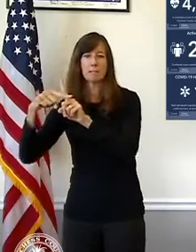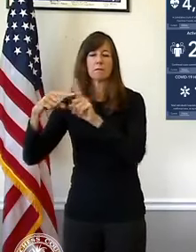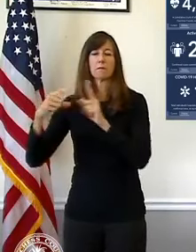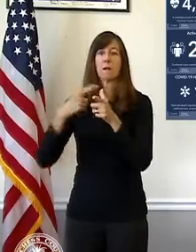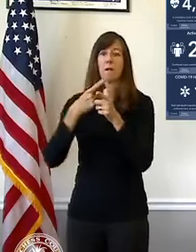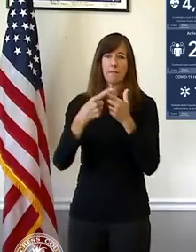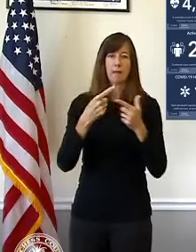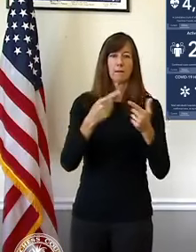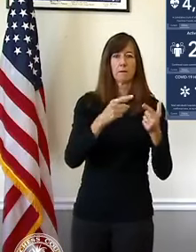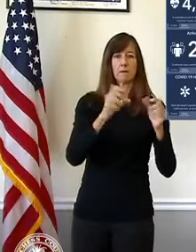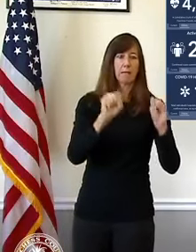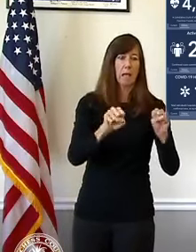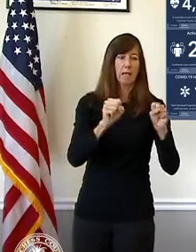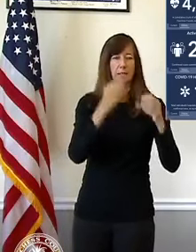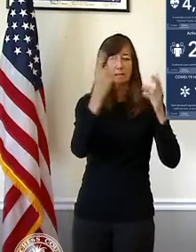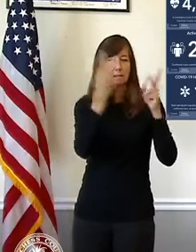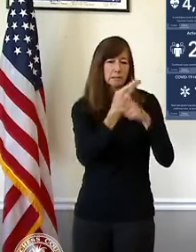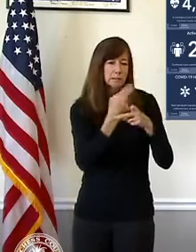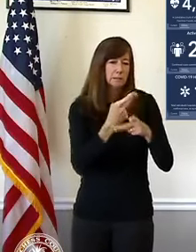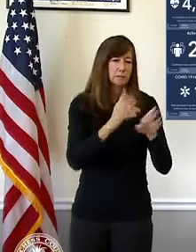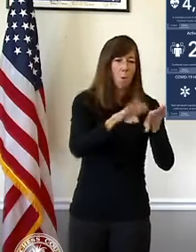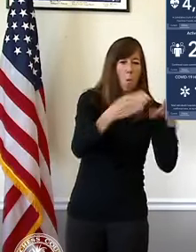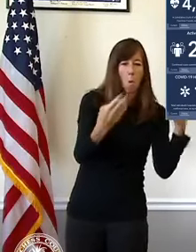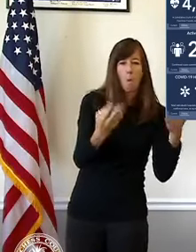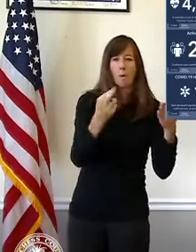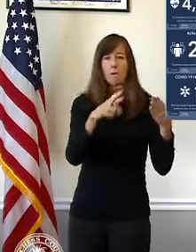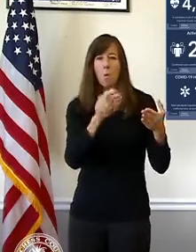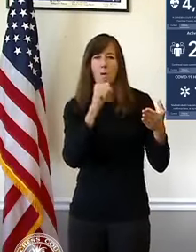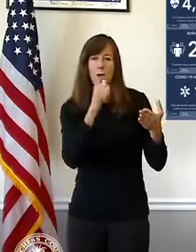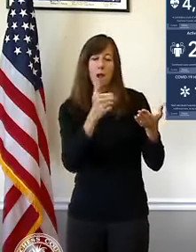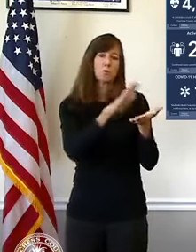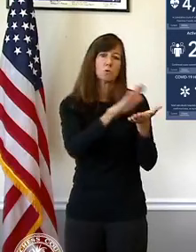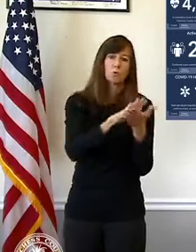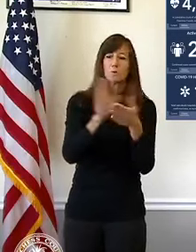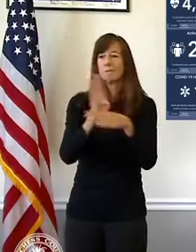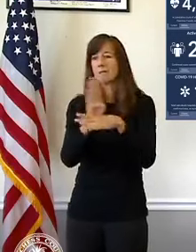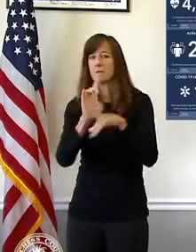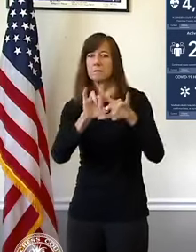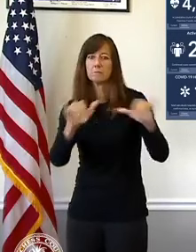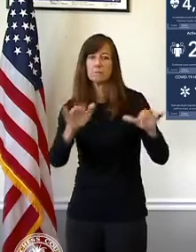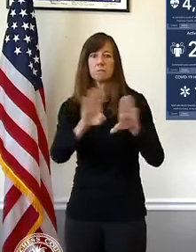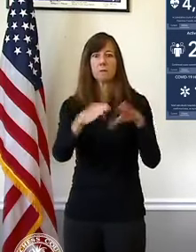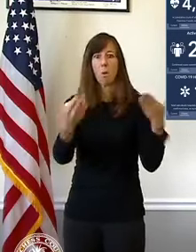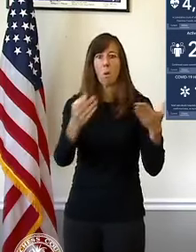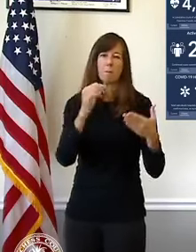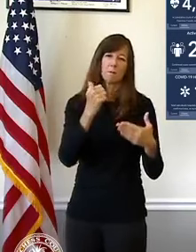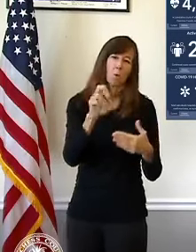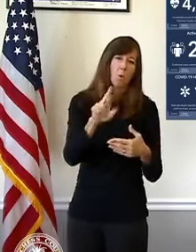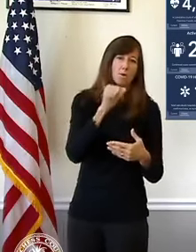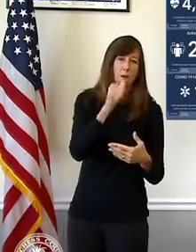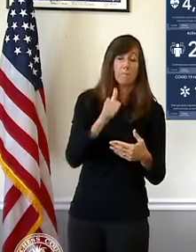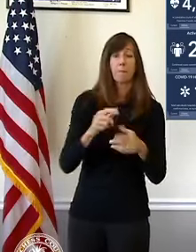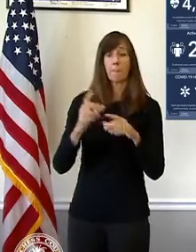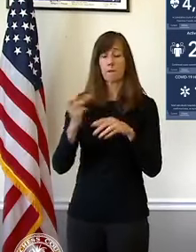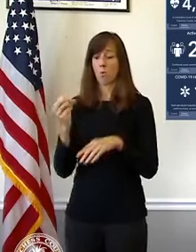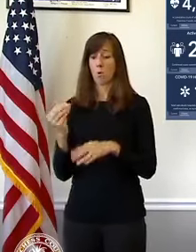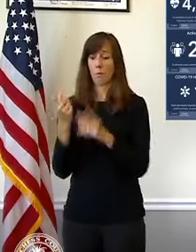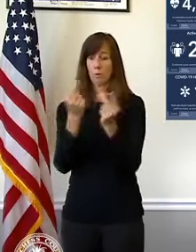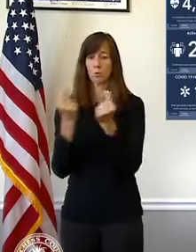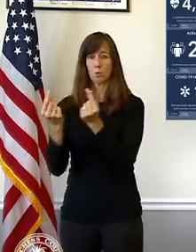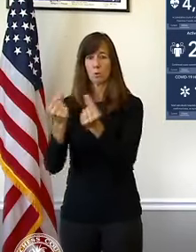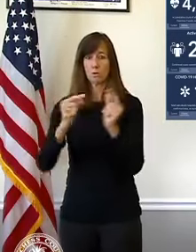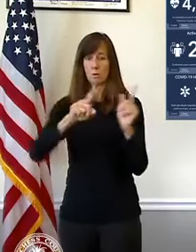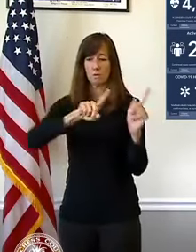which is really the number of people who test positive versus divided into or by the number of total